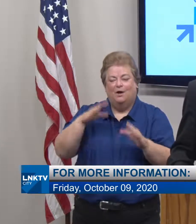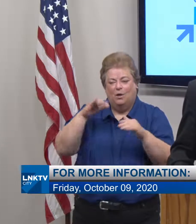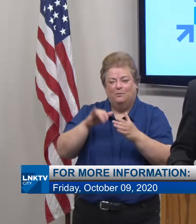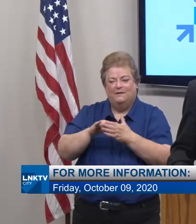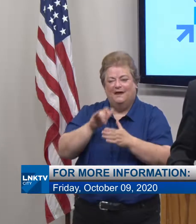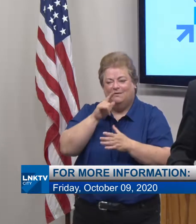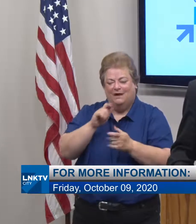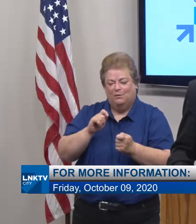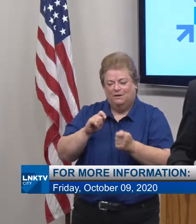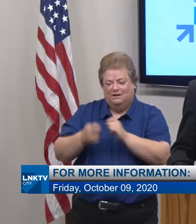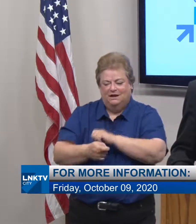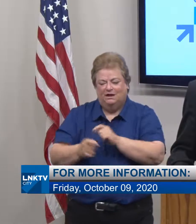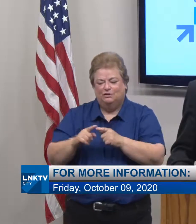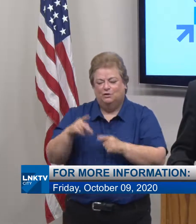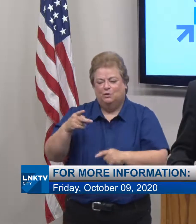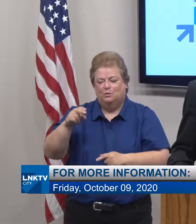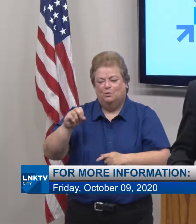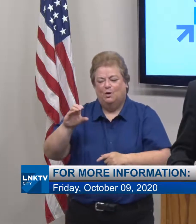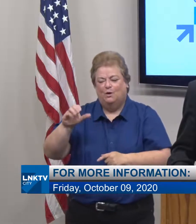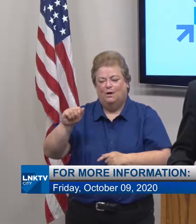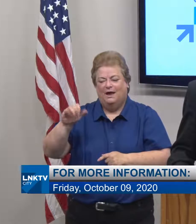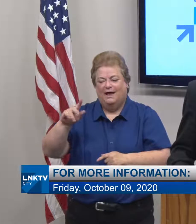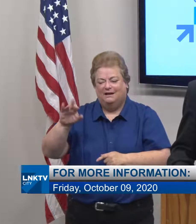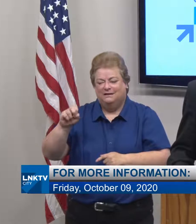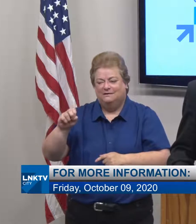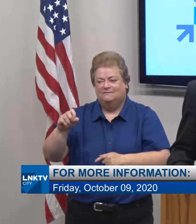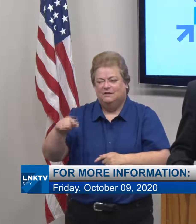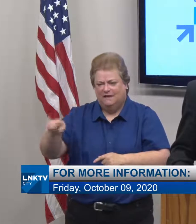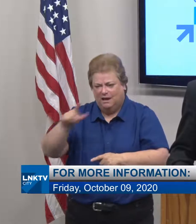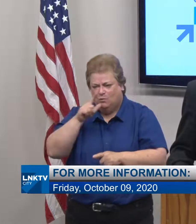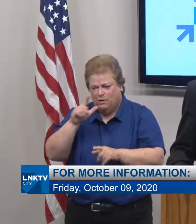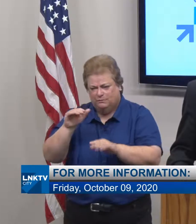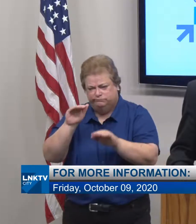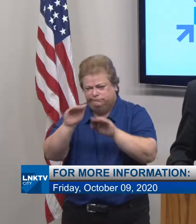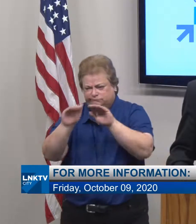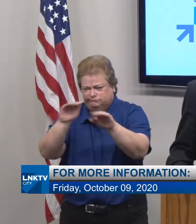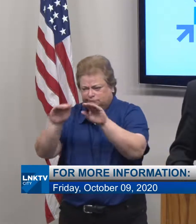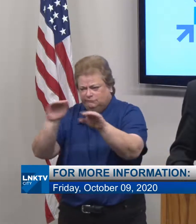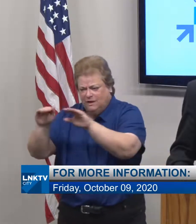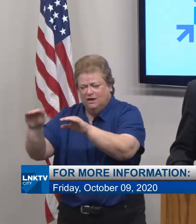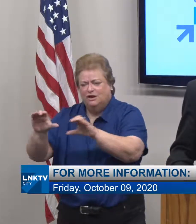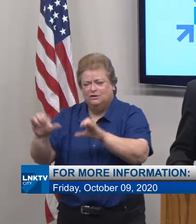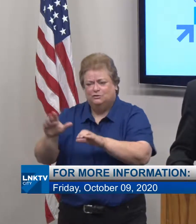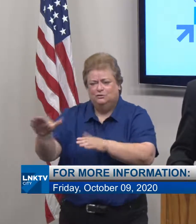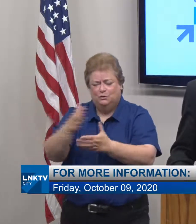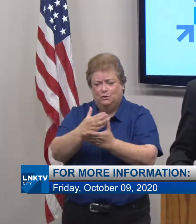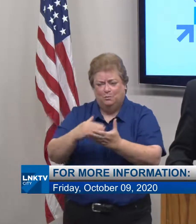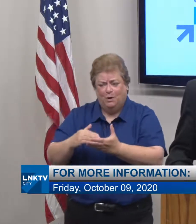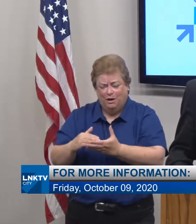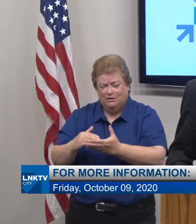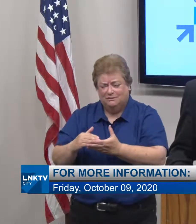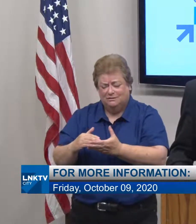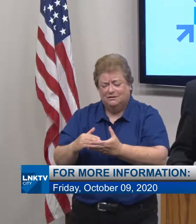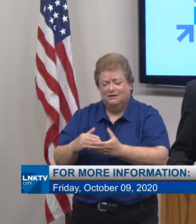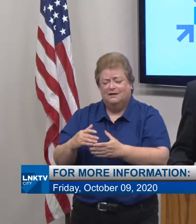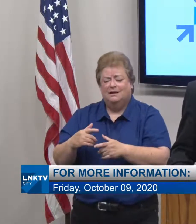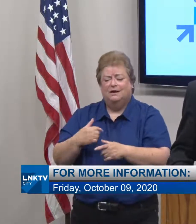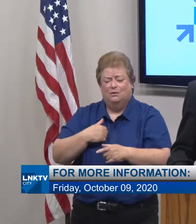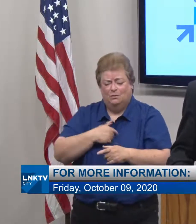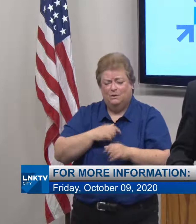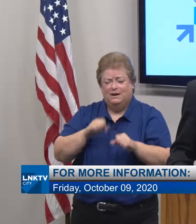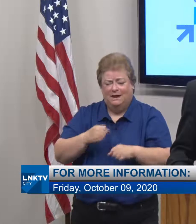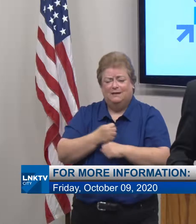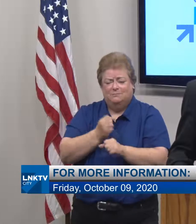activity and go out to the community and say, do your part. If we all do our part, we can drive these numbers down, we can make Lincoln more